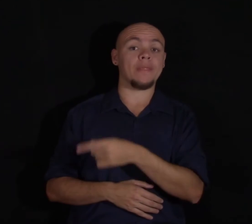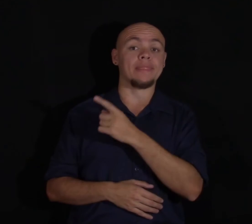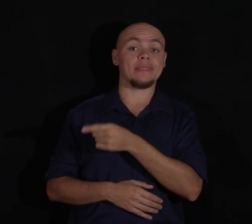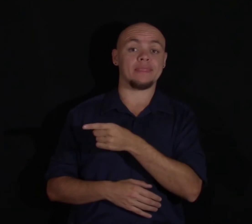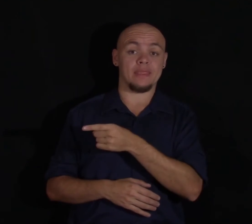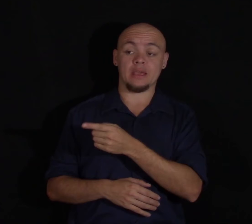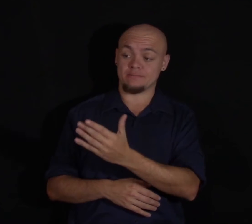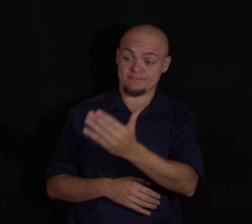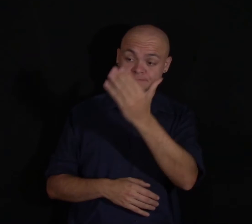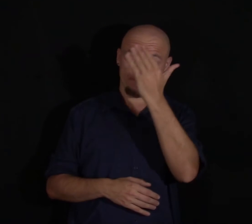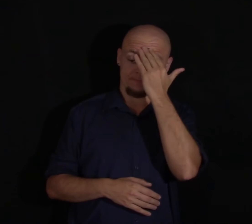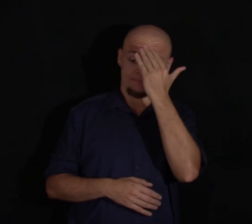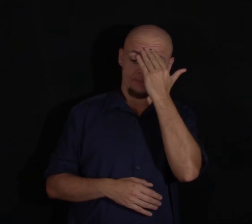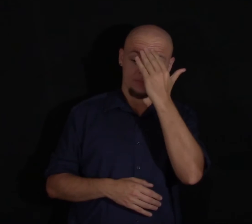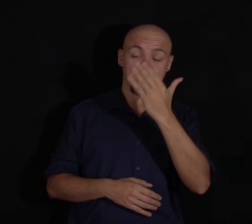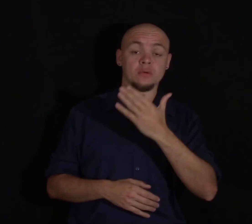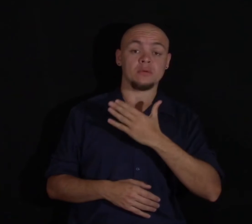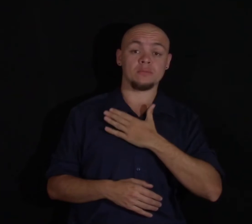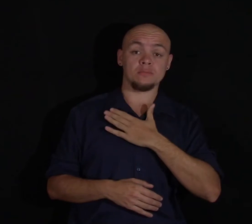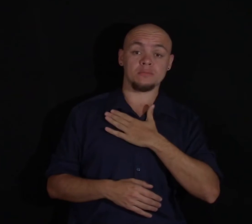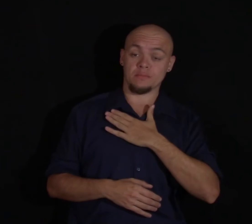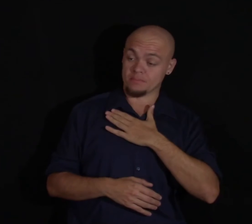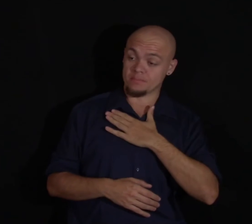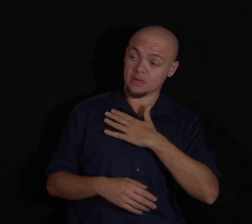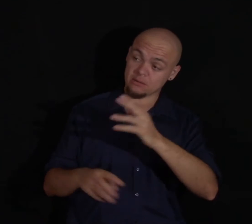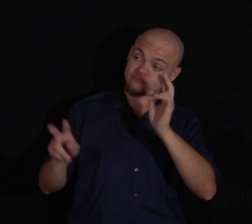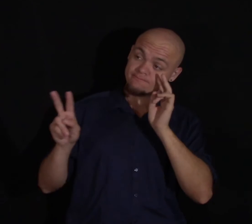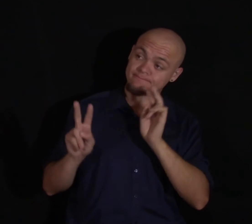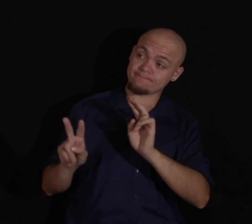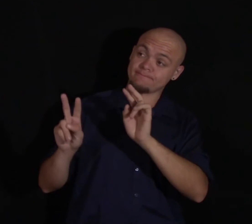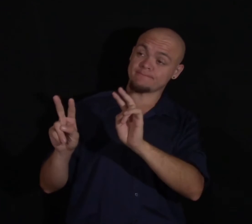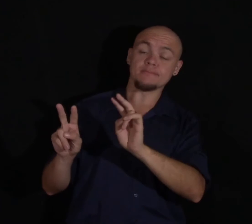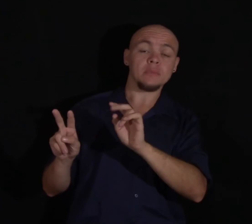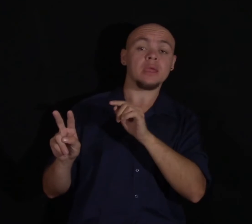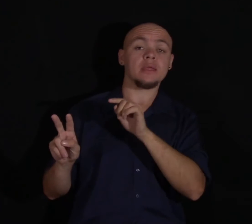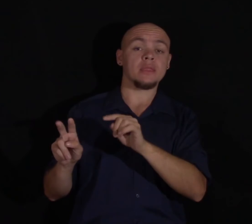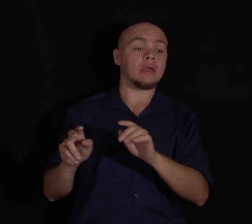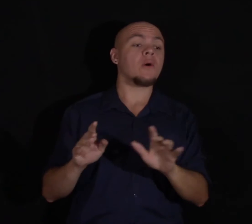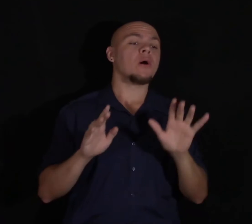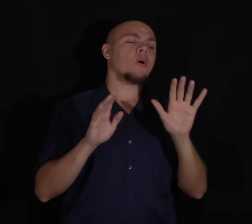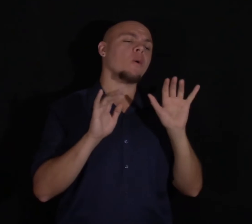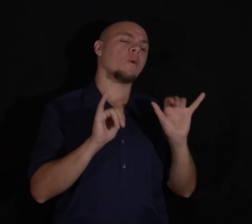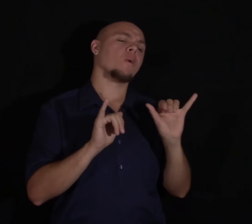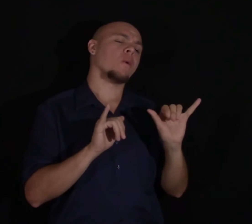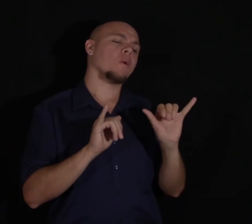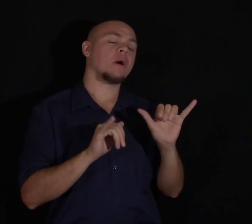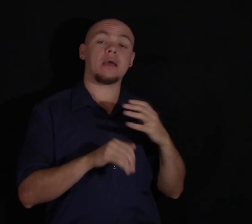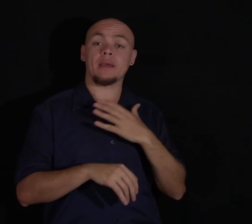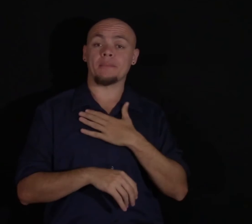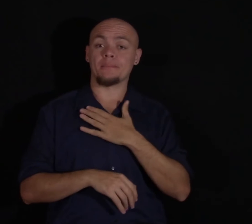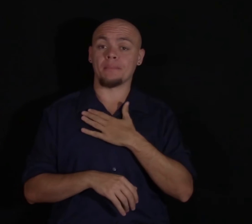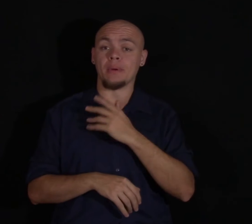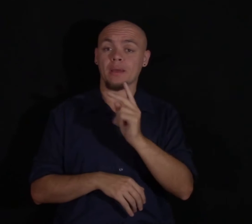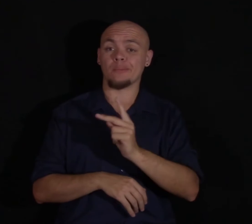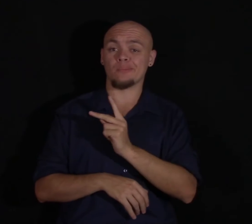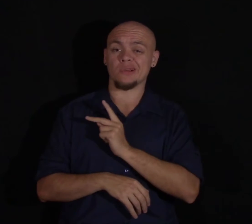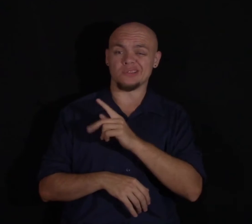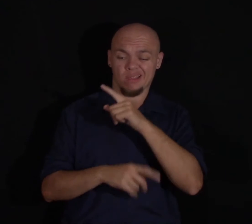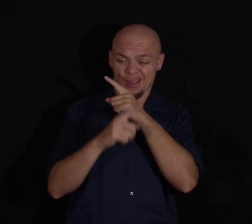with my admiration of their virtues, they would compassionate me and overlook my personal deformity. Could they